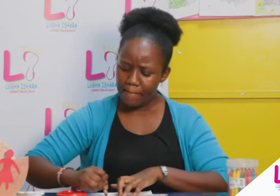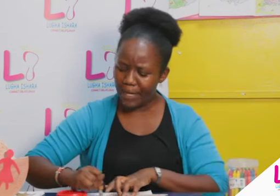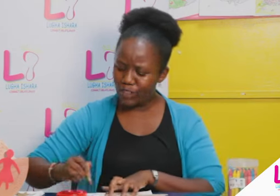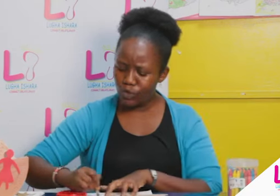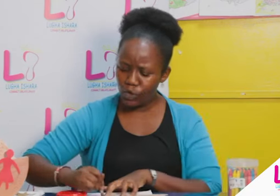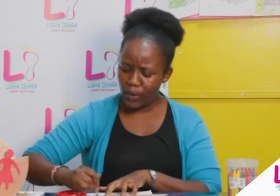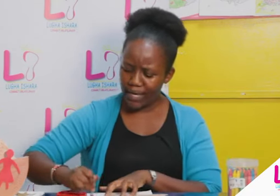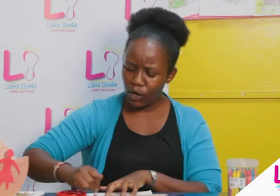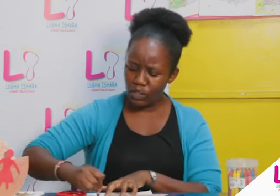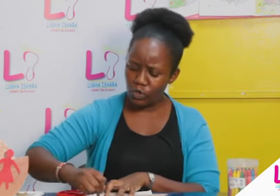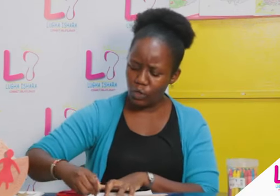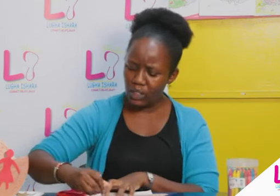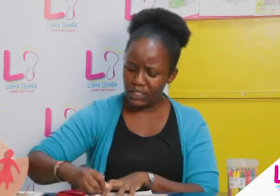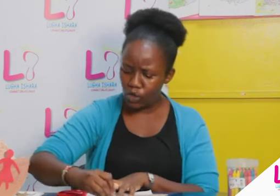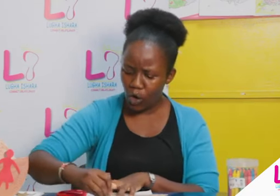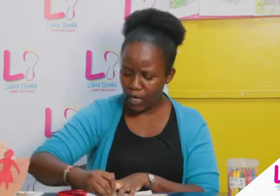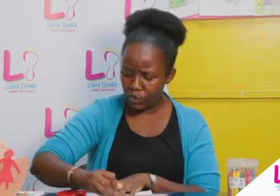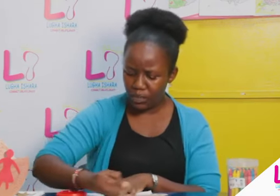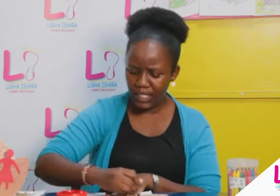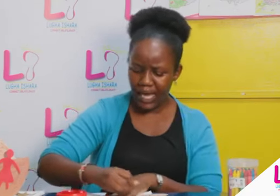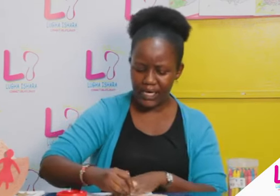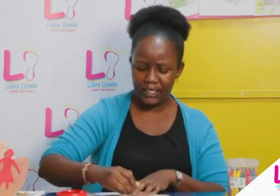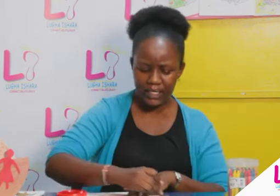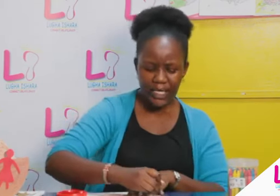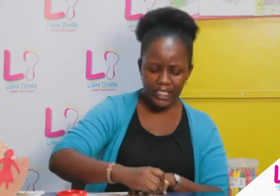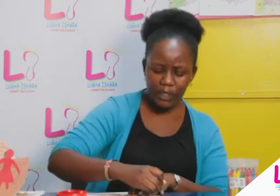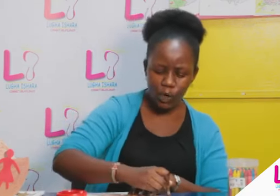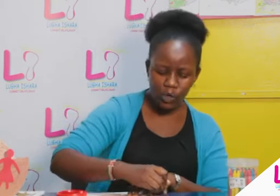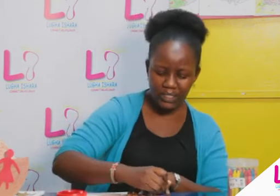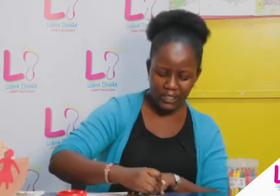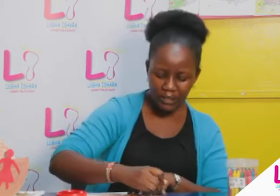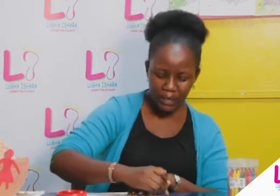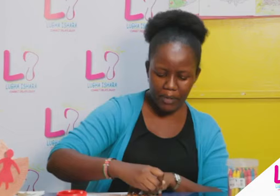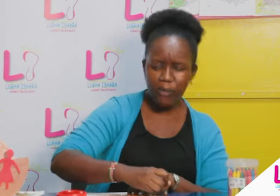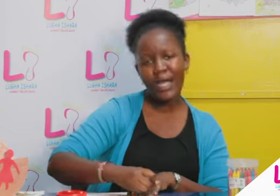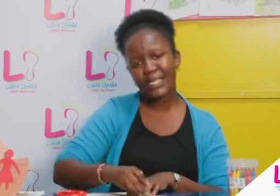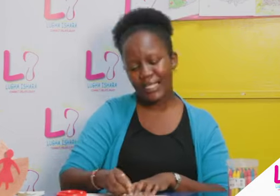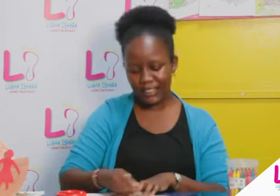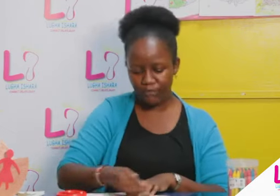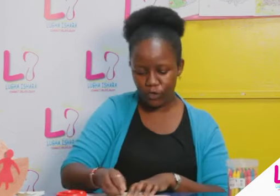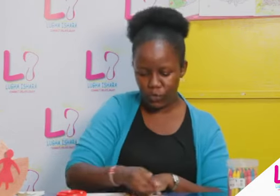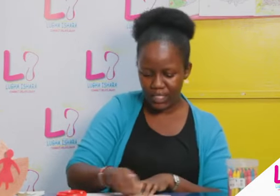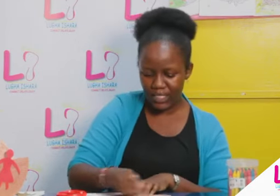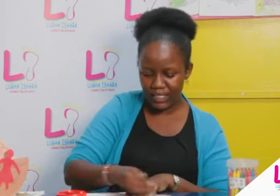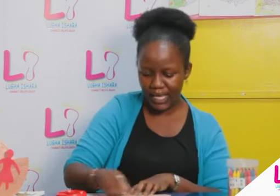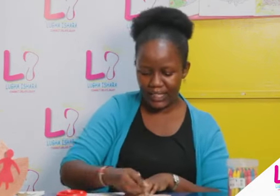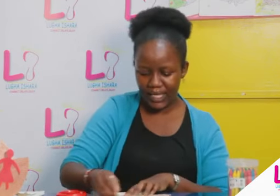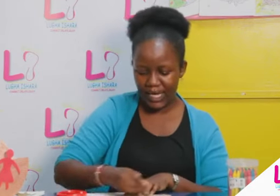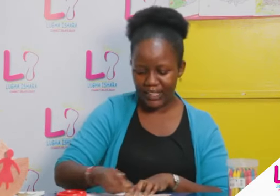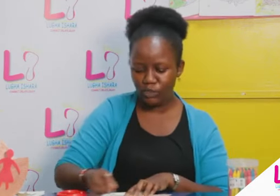But do you know why God told Noah to build the ark? It's because people had done some few things here and there that were